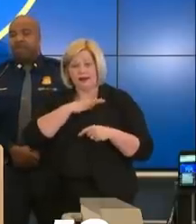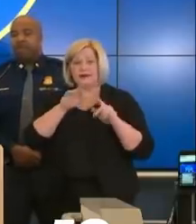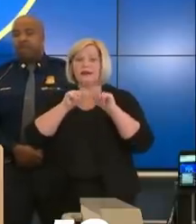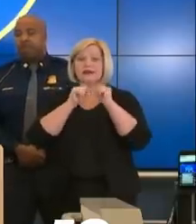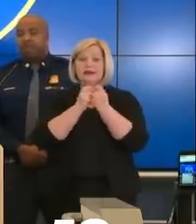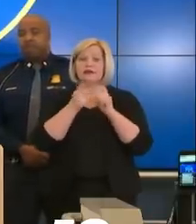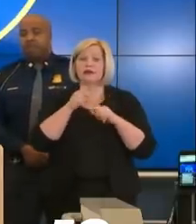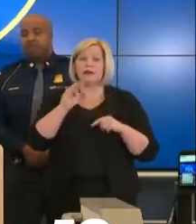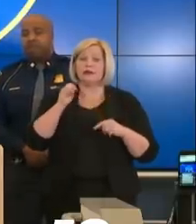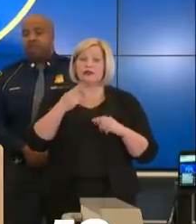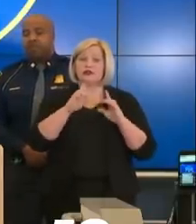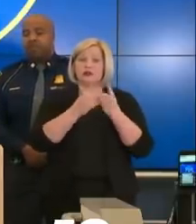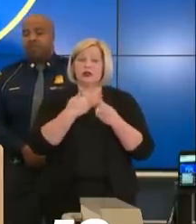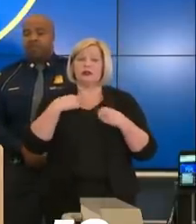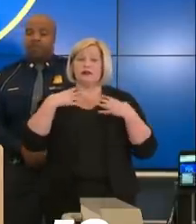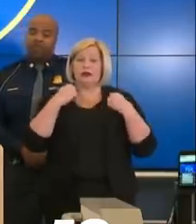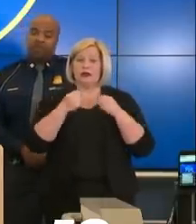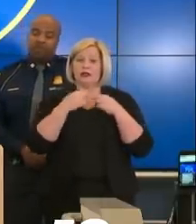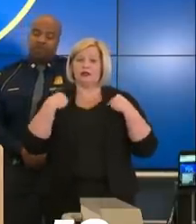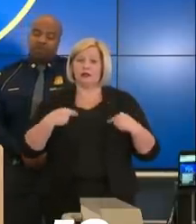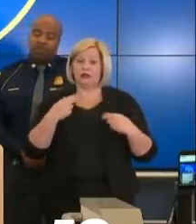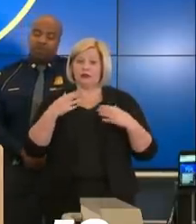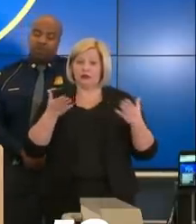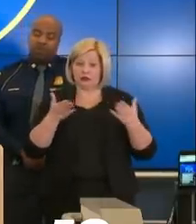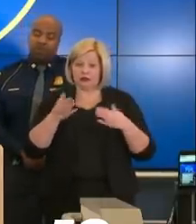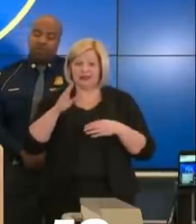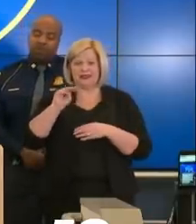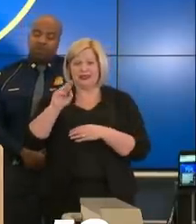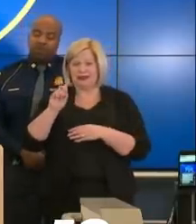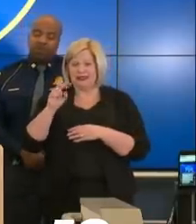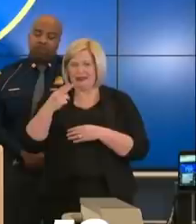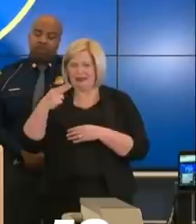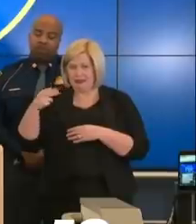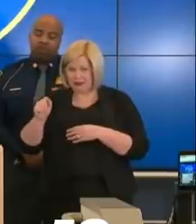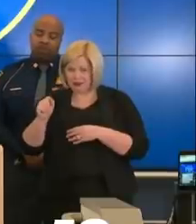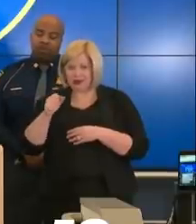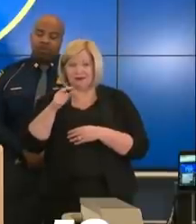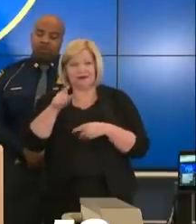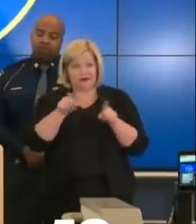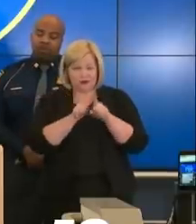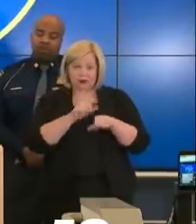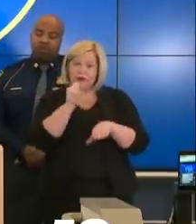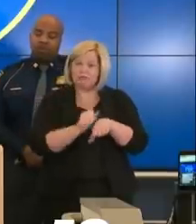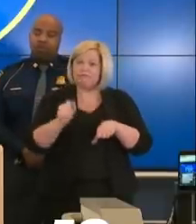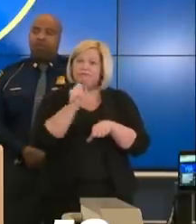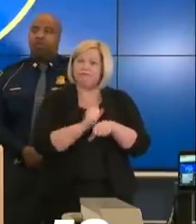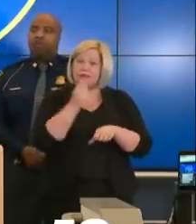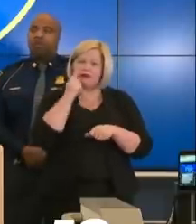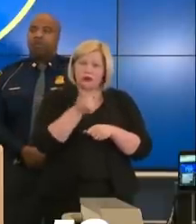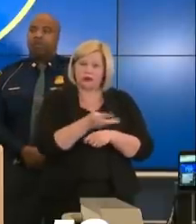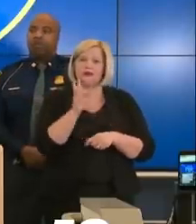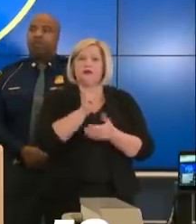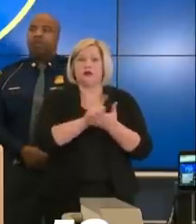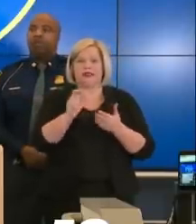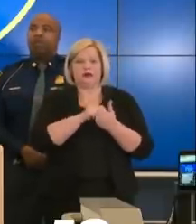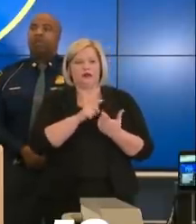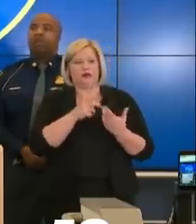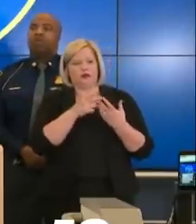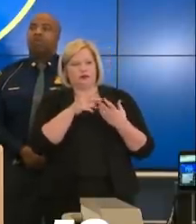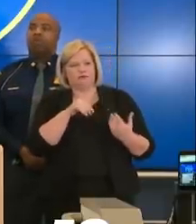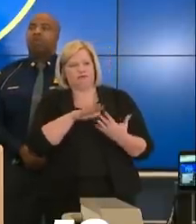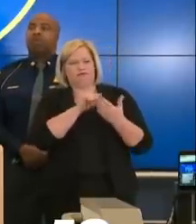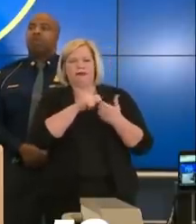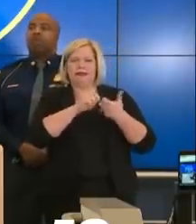at the Michigan Department of Health and Human Services, who have also been working for several weeks to address this disease for the